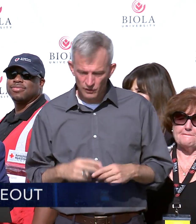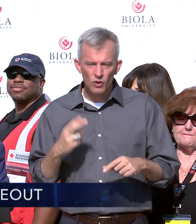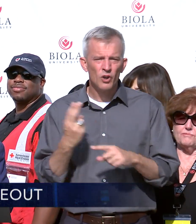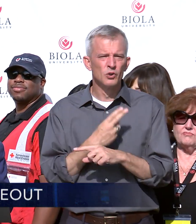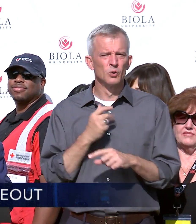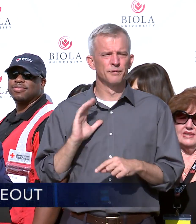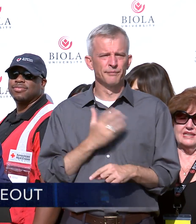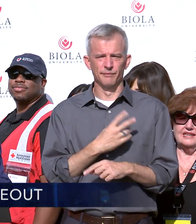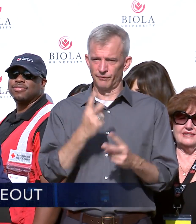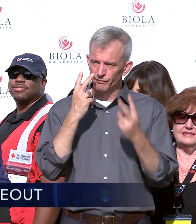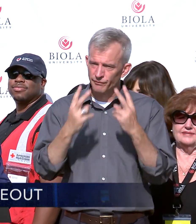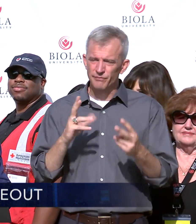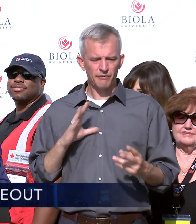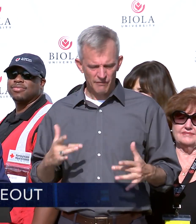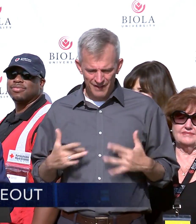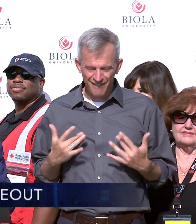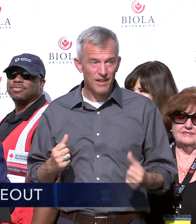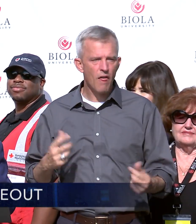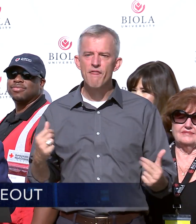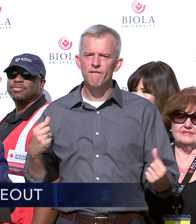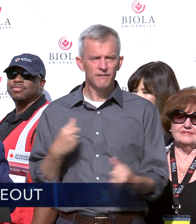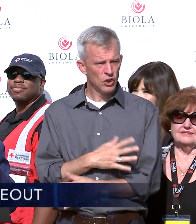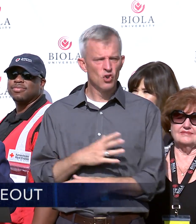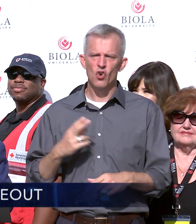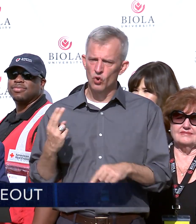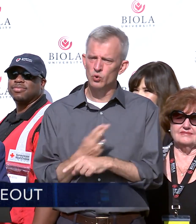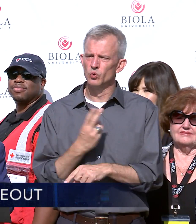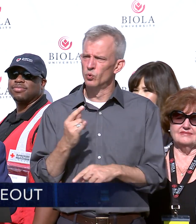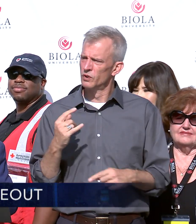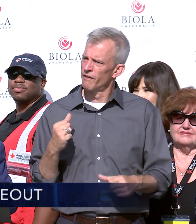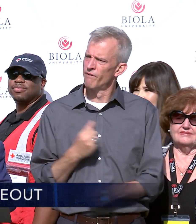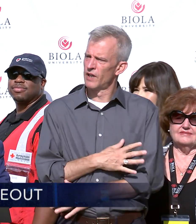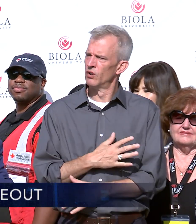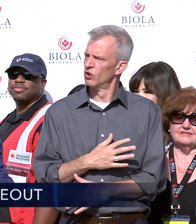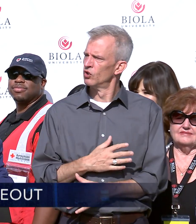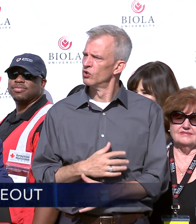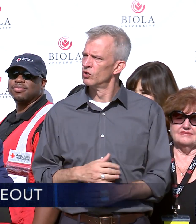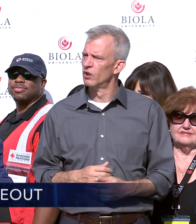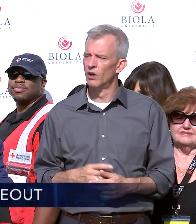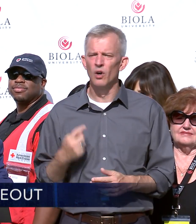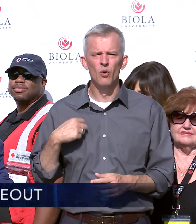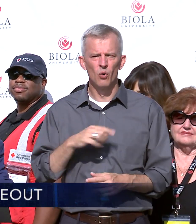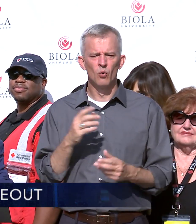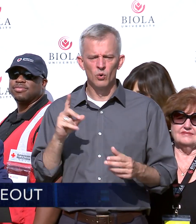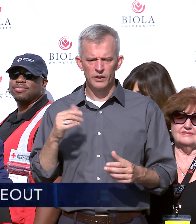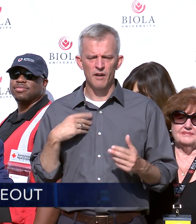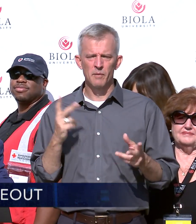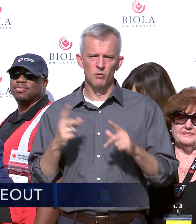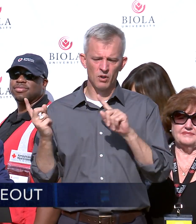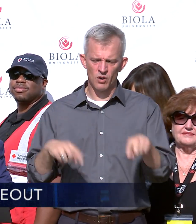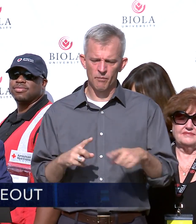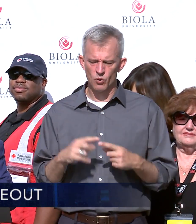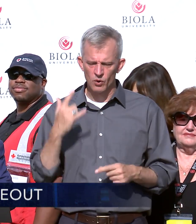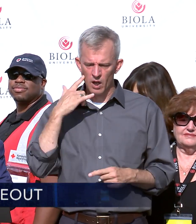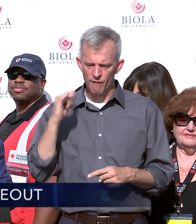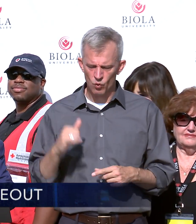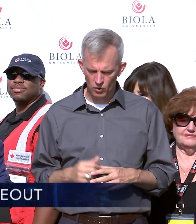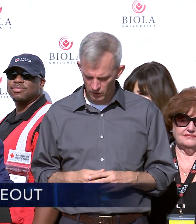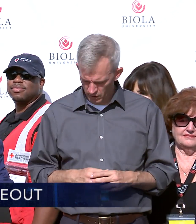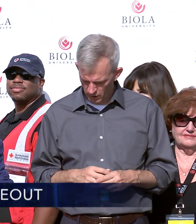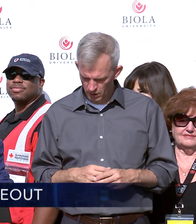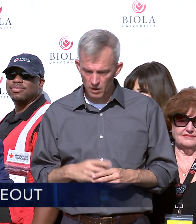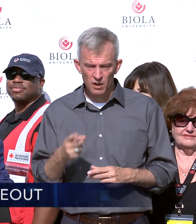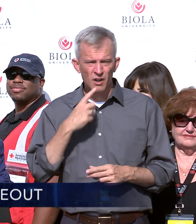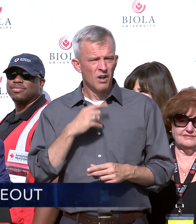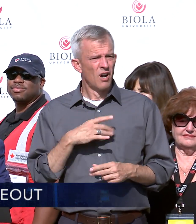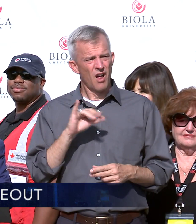to utilize the feel, the fear factor that goes over us. We've had people who come to visit California and they say,